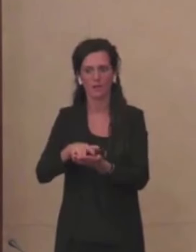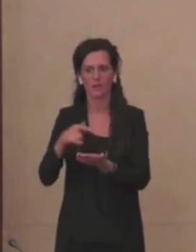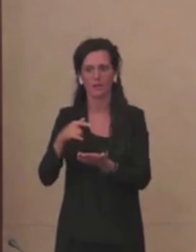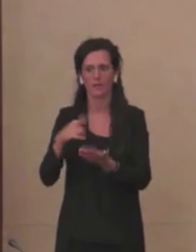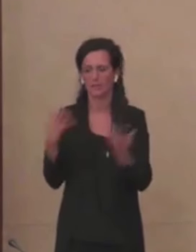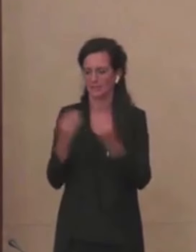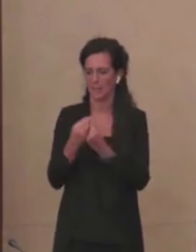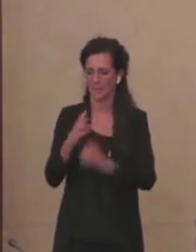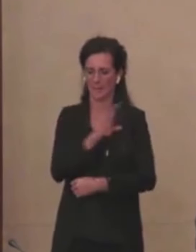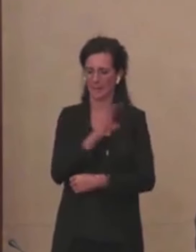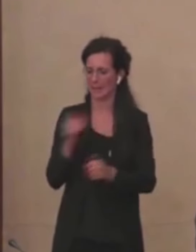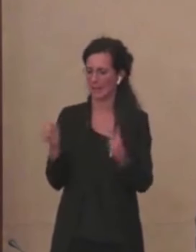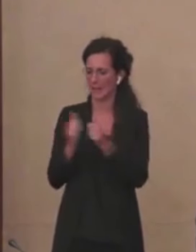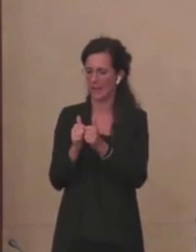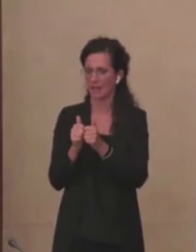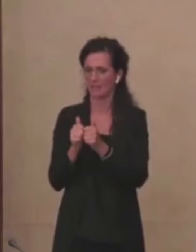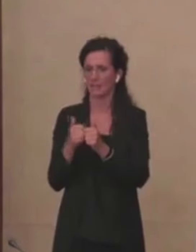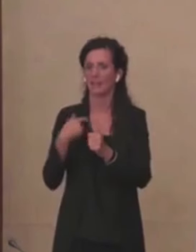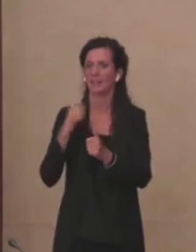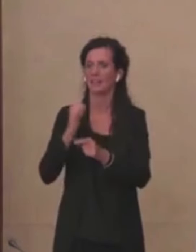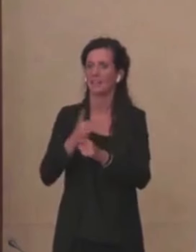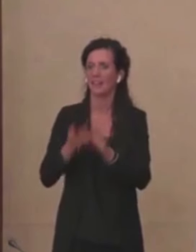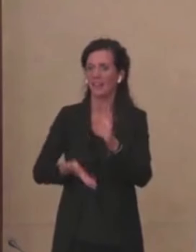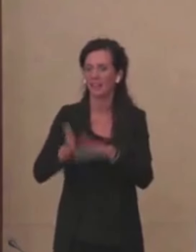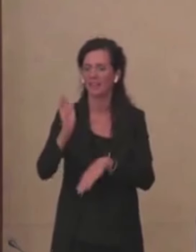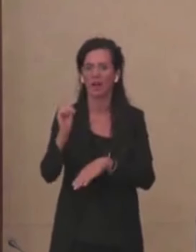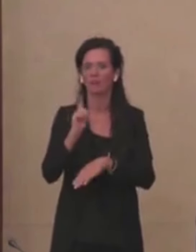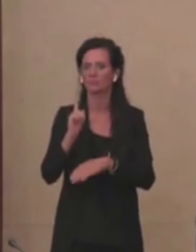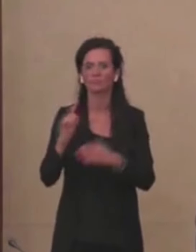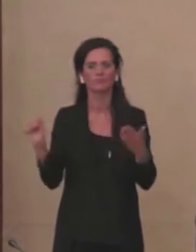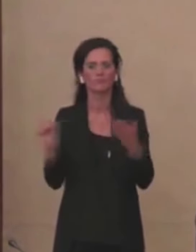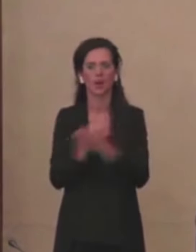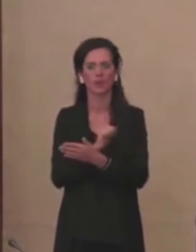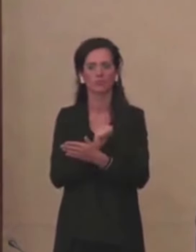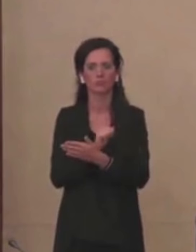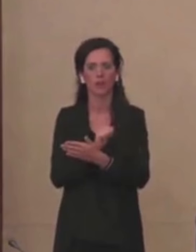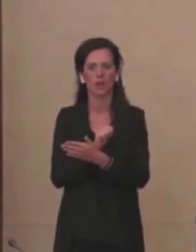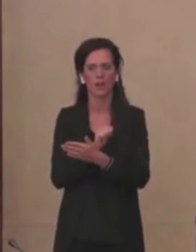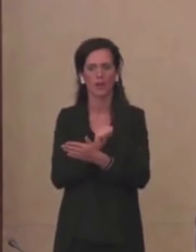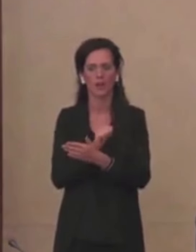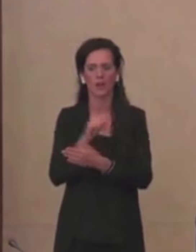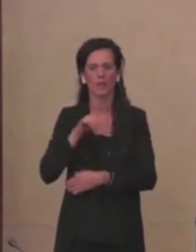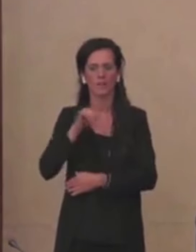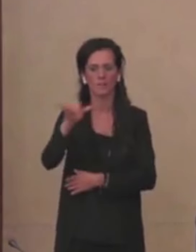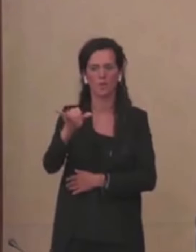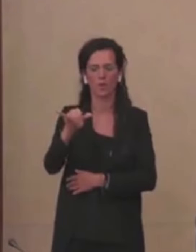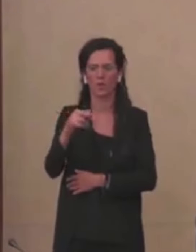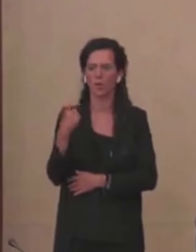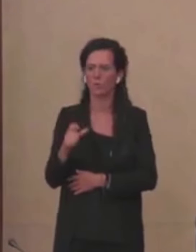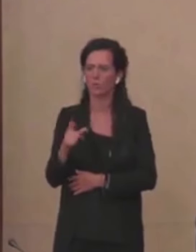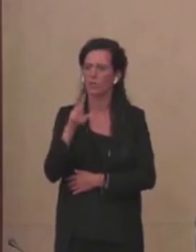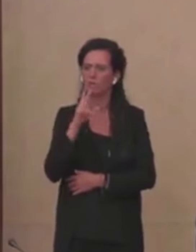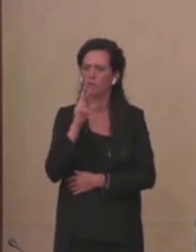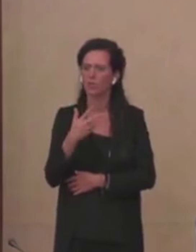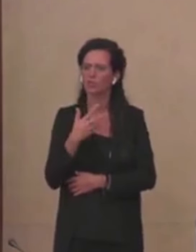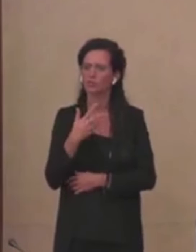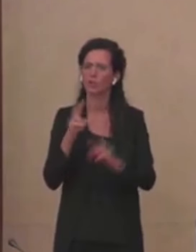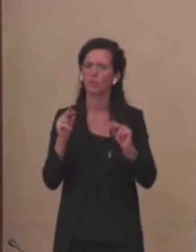an immune virus? And they showed me some early data, and what caught me was